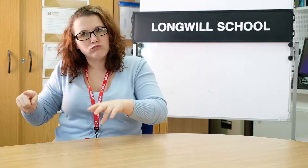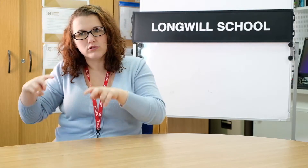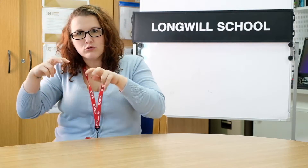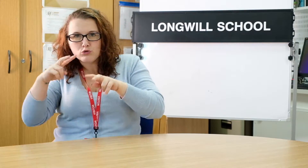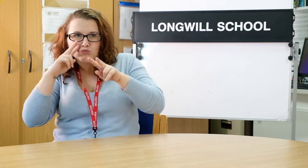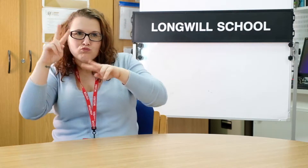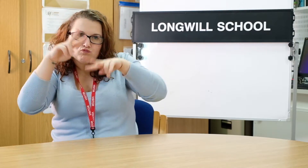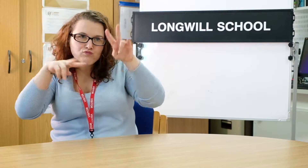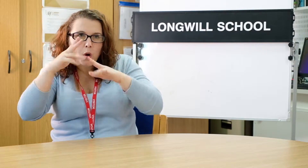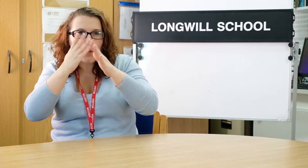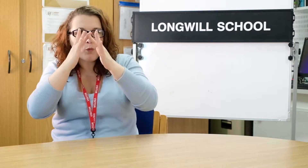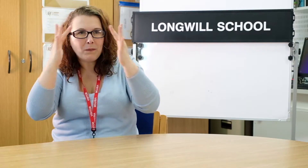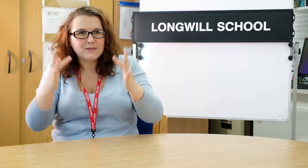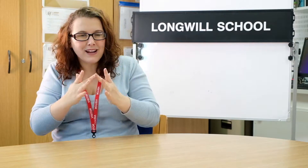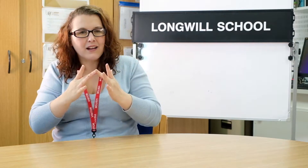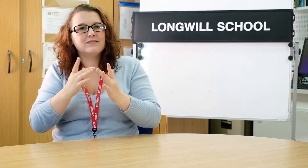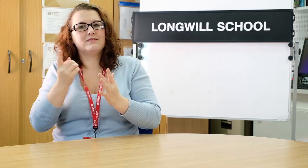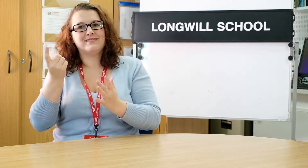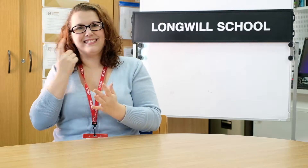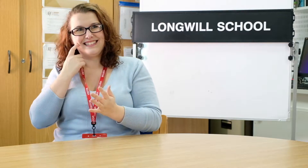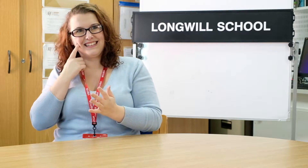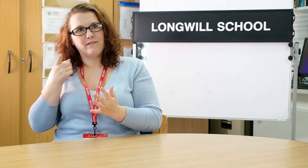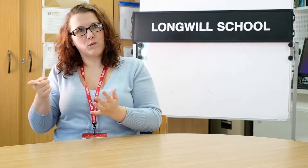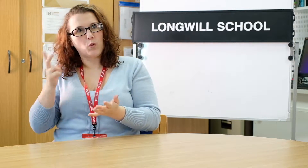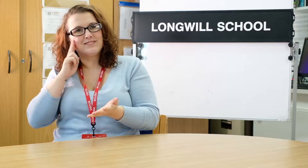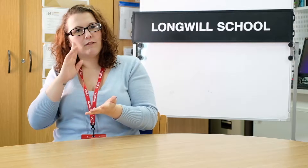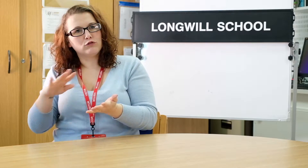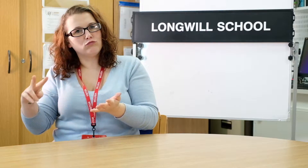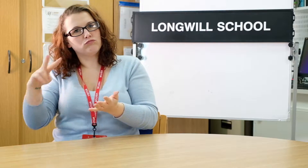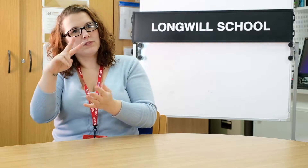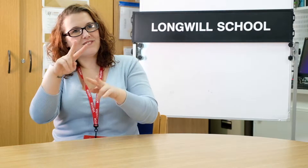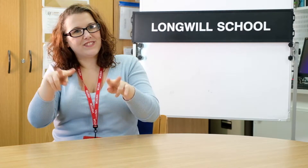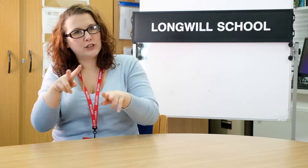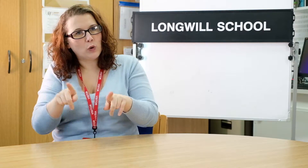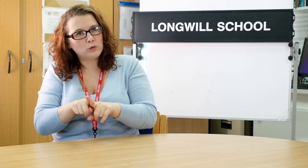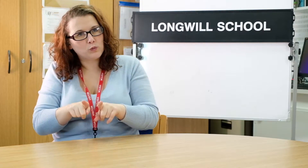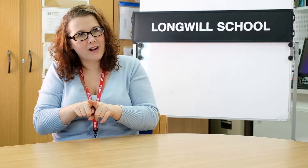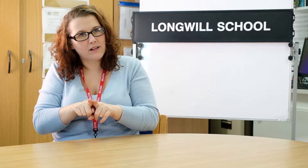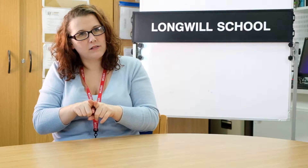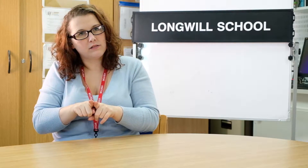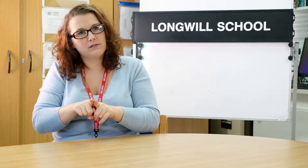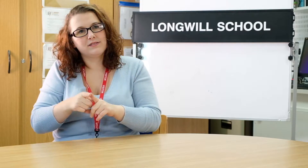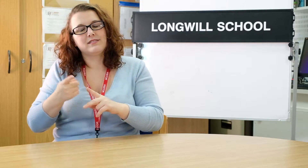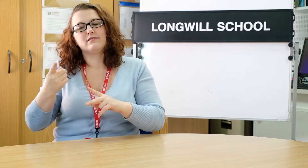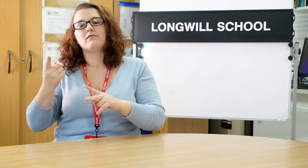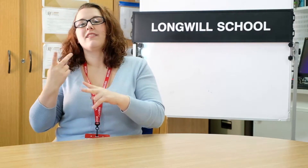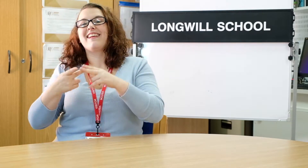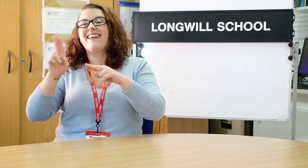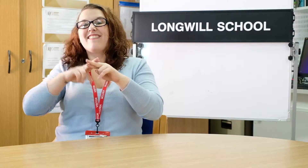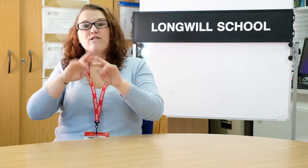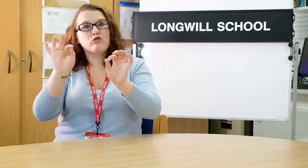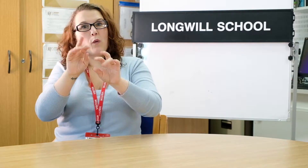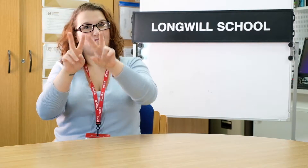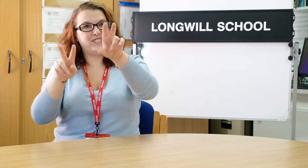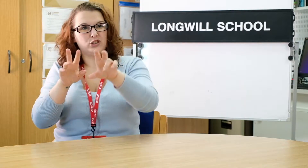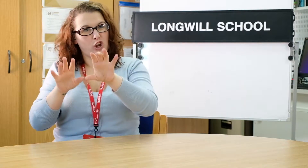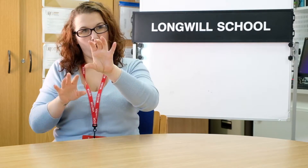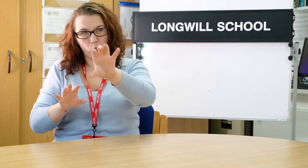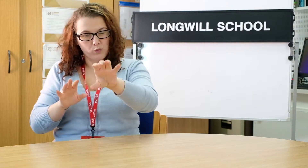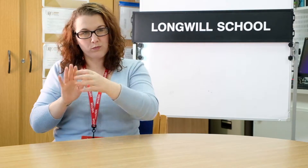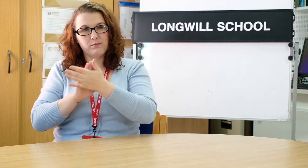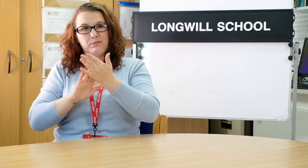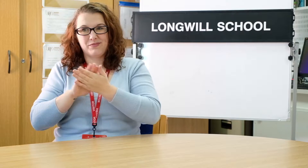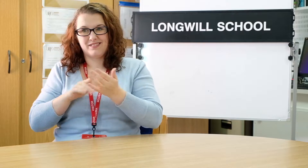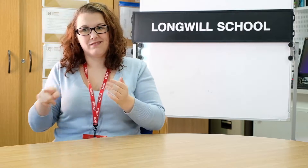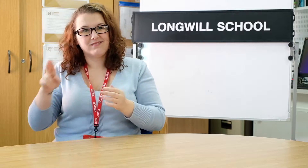can access it via the website and they can see this information. If there wasn't a video that was accessible, deaf children wouldn't be